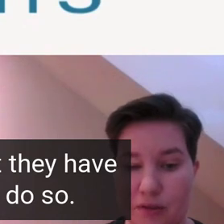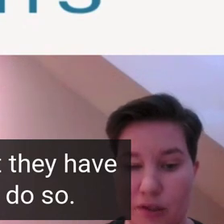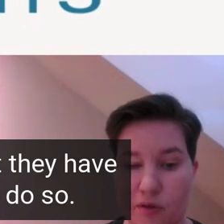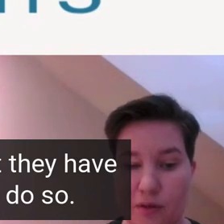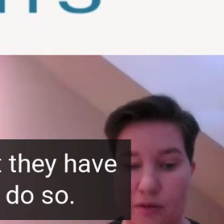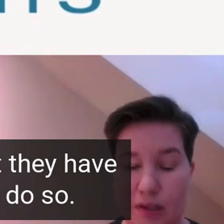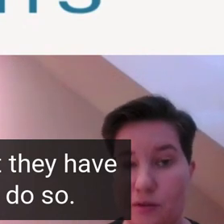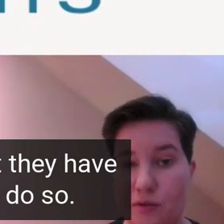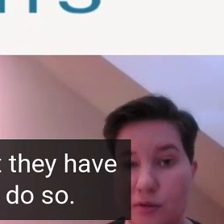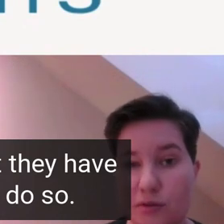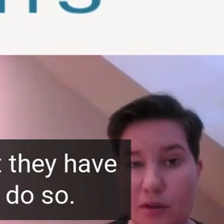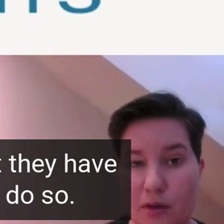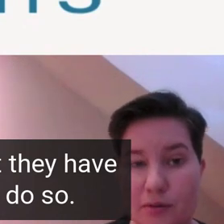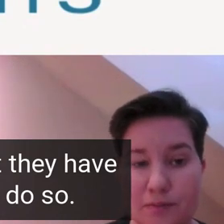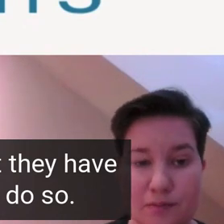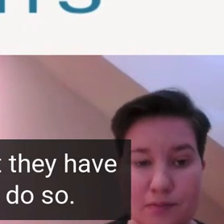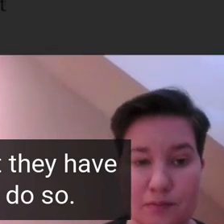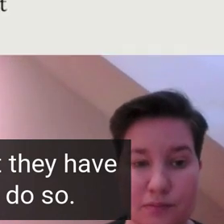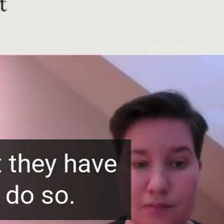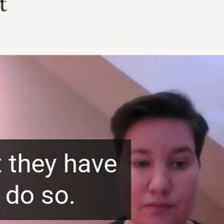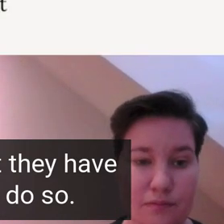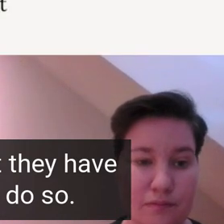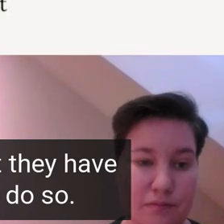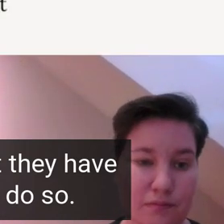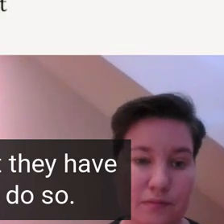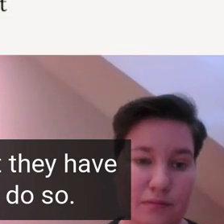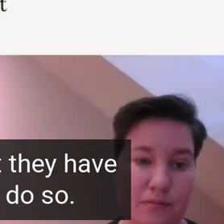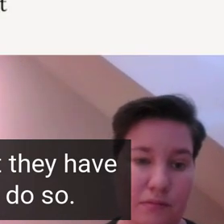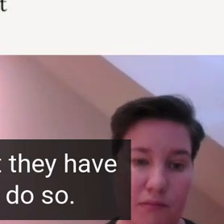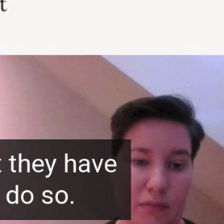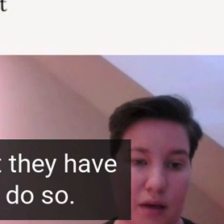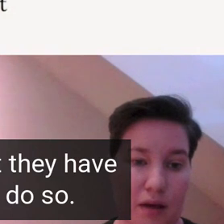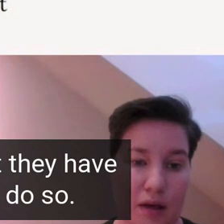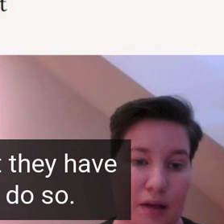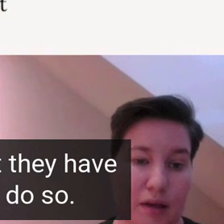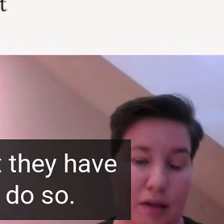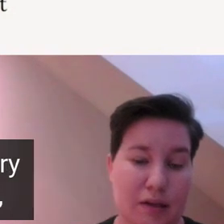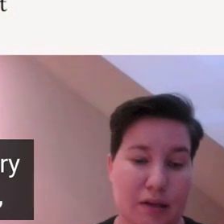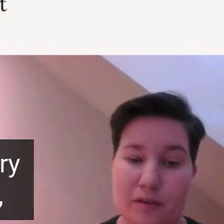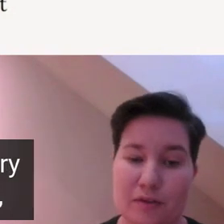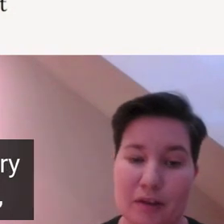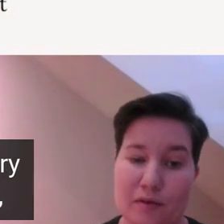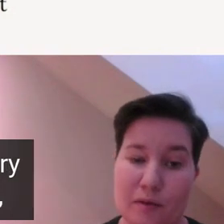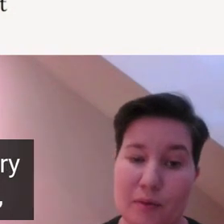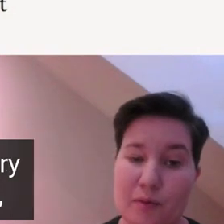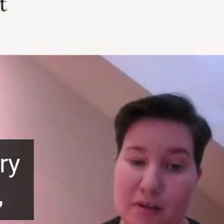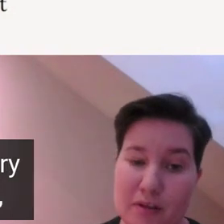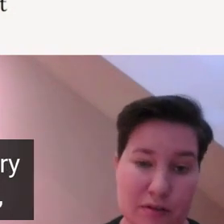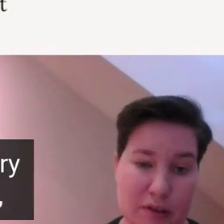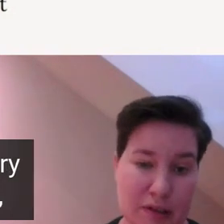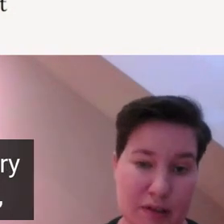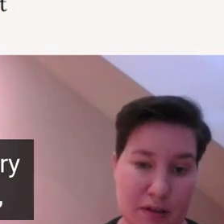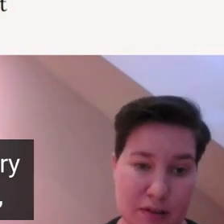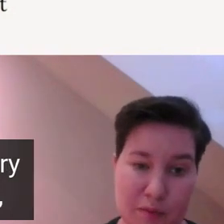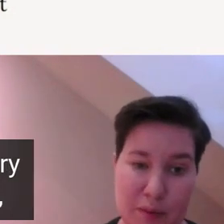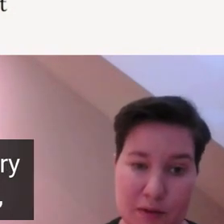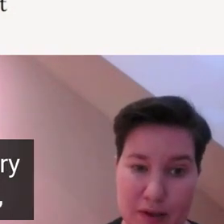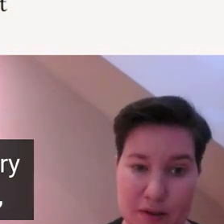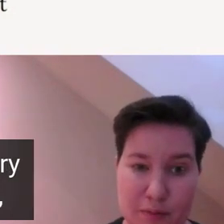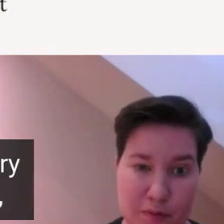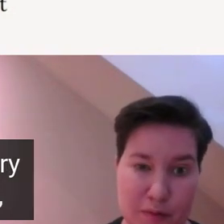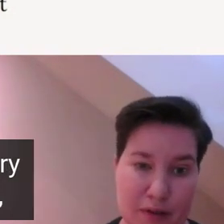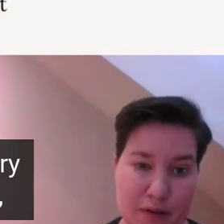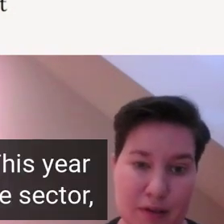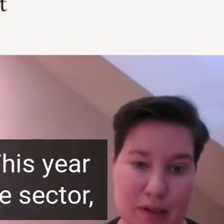support and adjustments needed to do so. Taking strength from the rich history of the disability